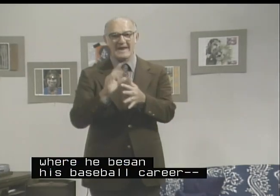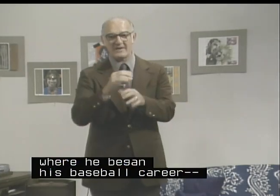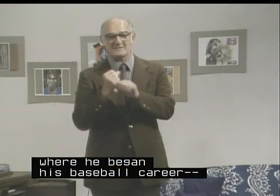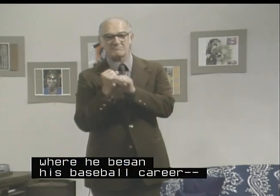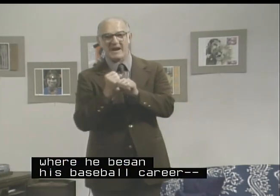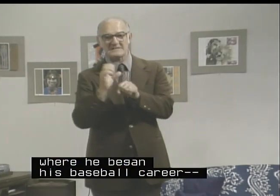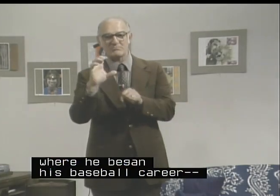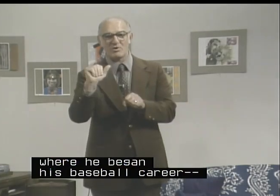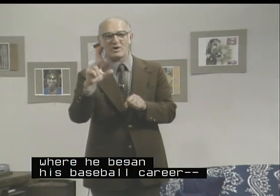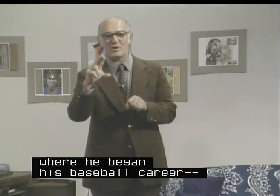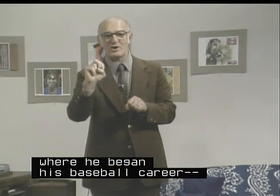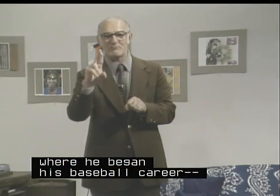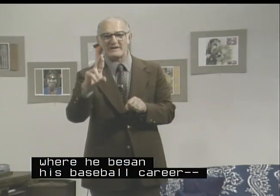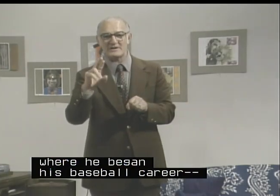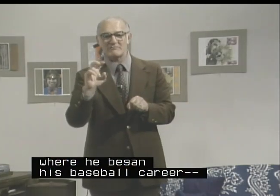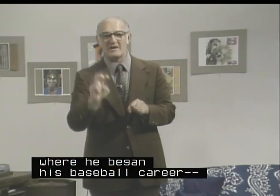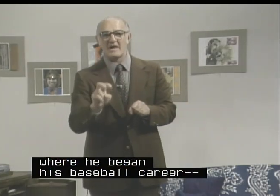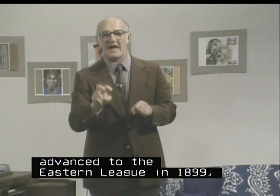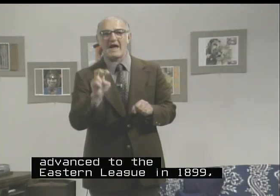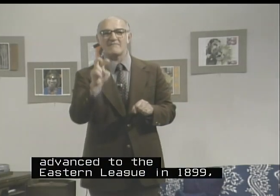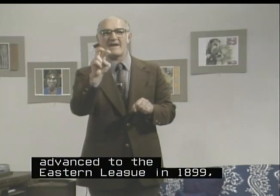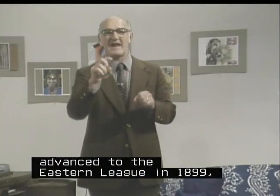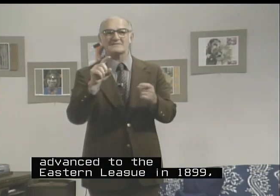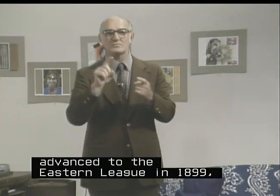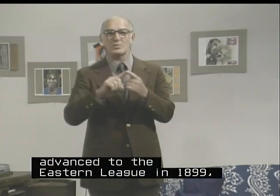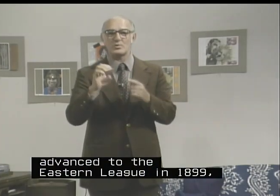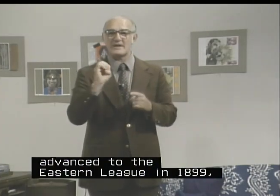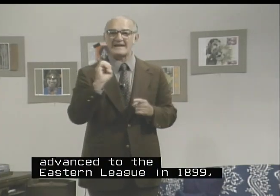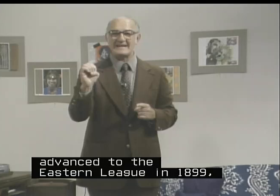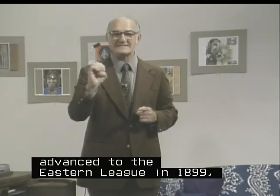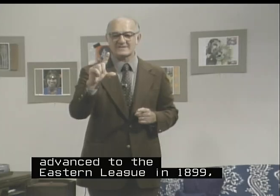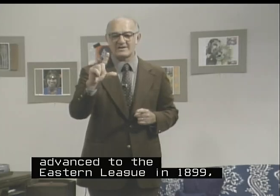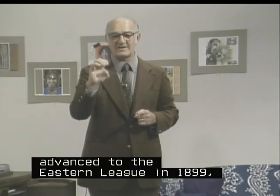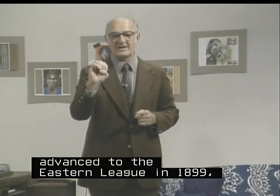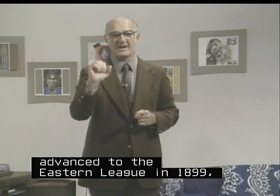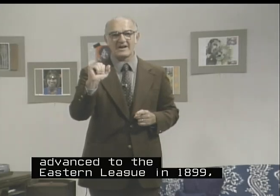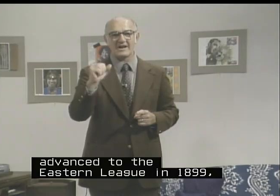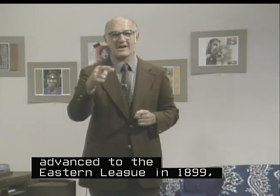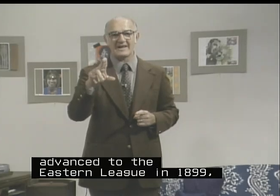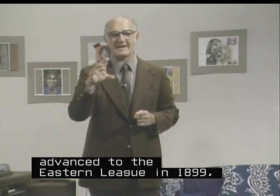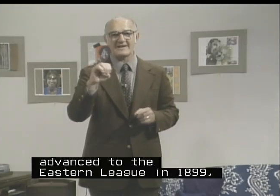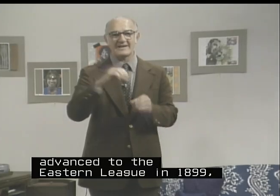his baseball career, advanced to the Eastern League in